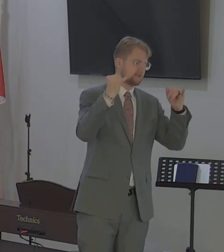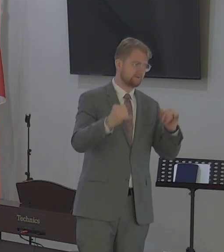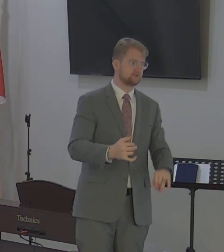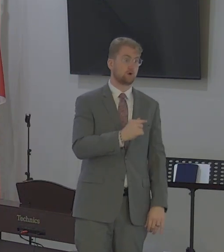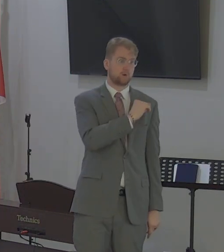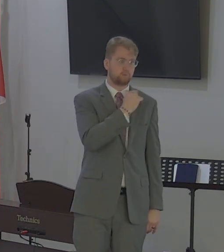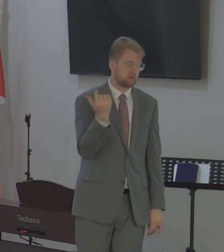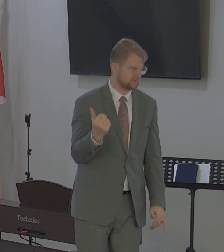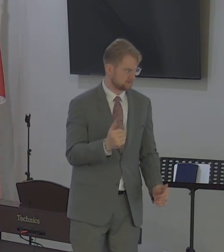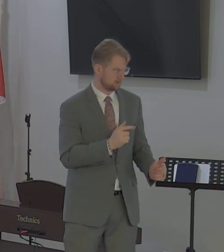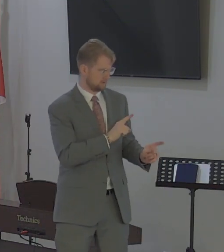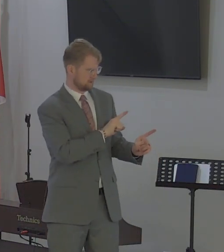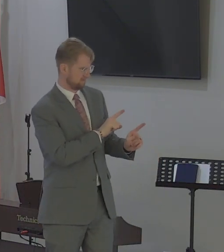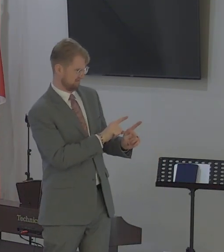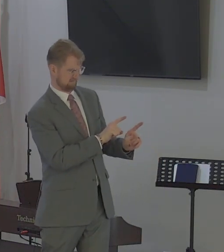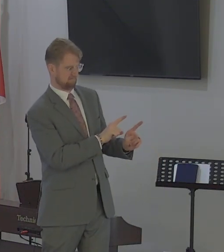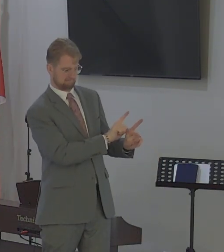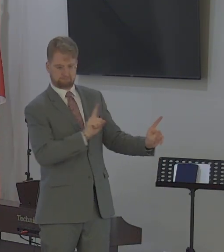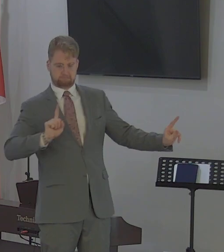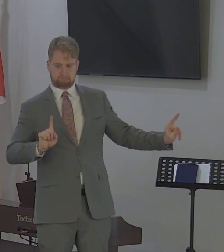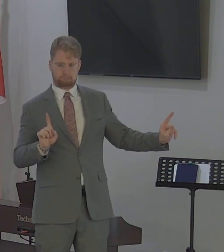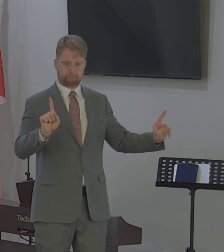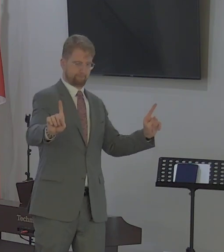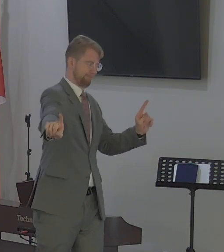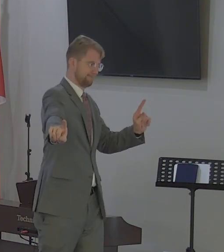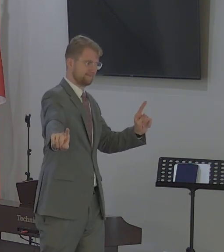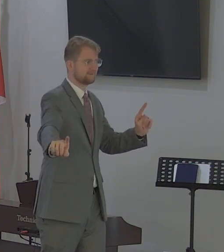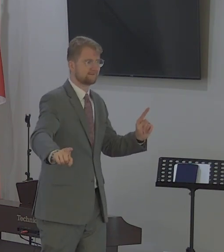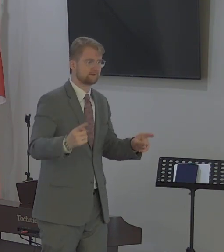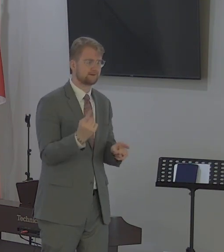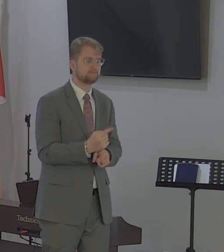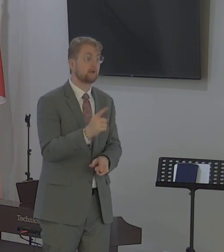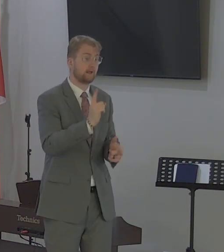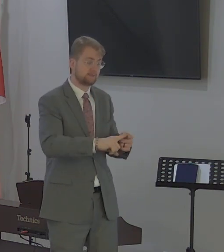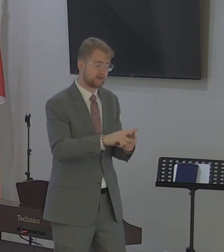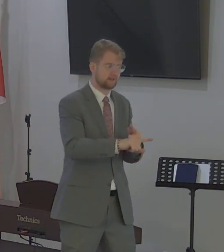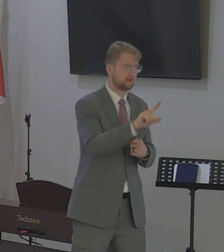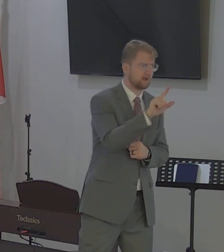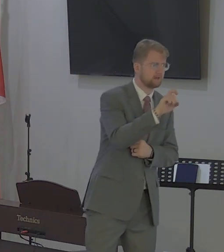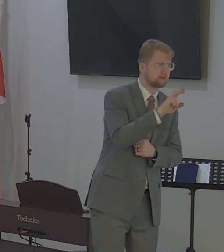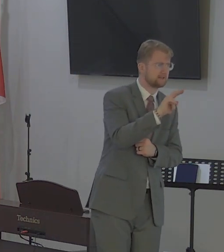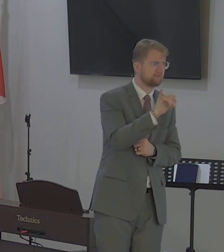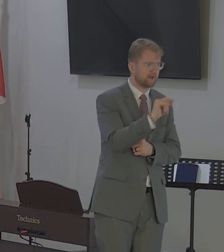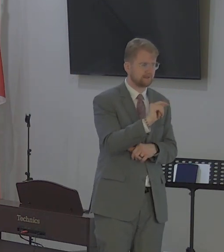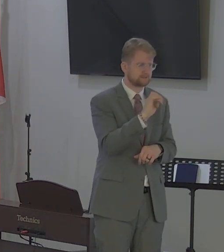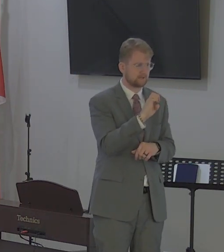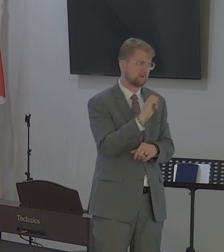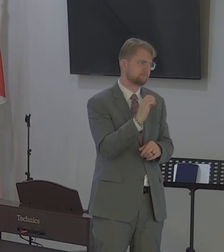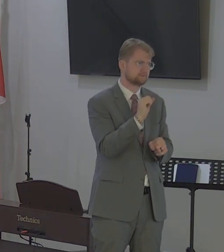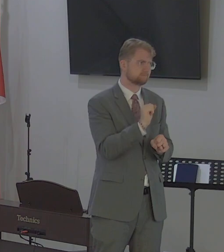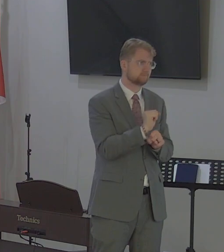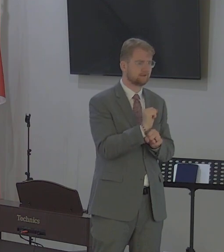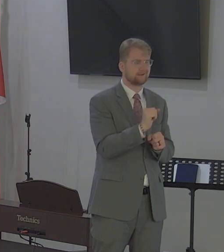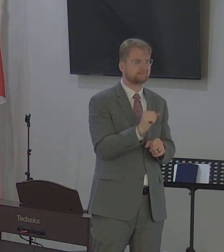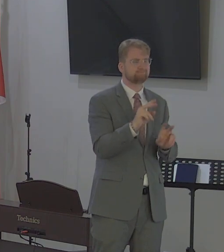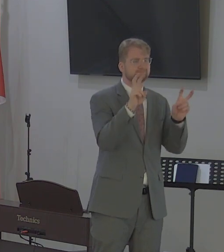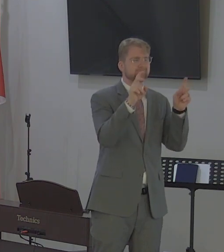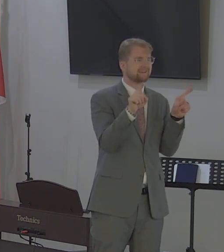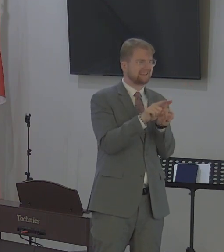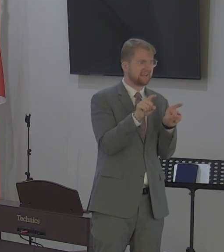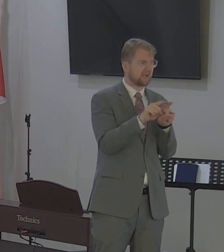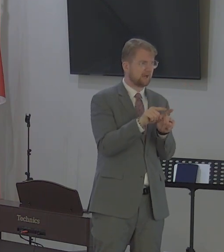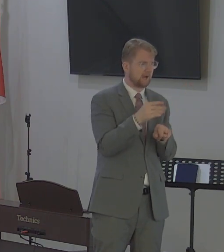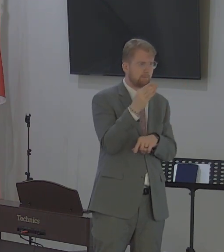by, looks, has no one to do with that. Two, we got a Levite. Levite would be a worker, right? I'd say, we'll just go with a blue-collar individual. This